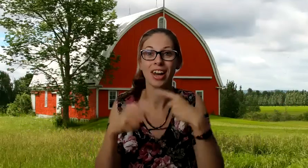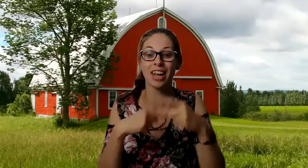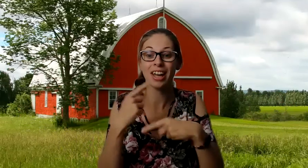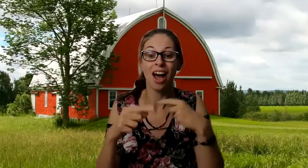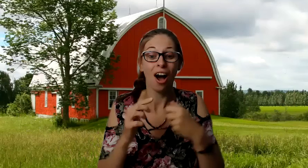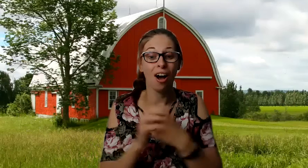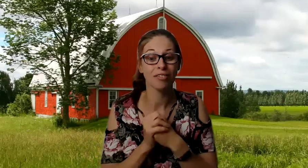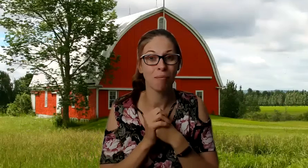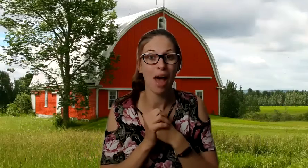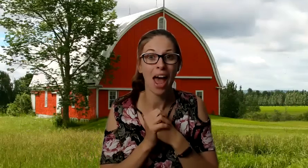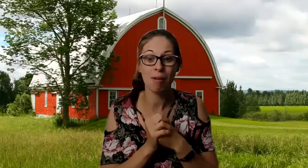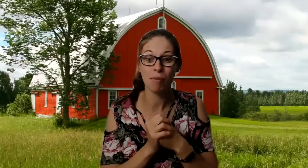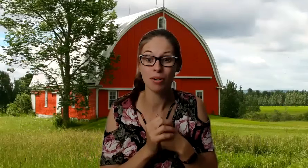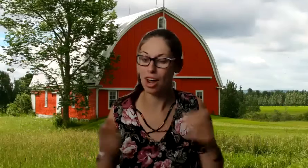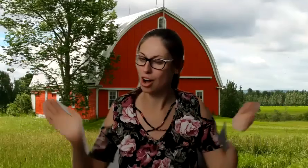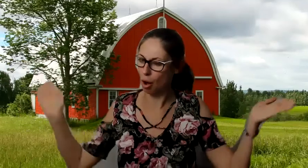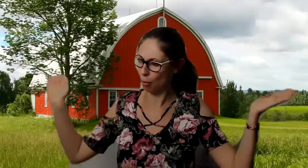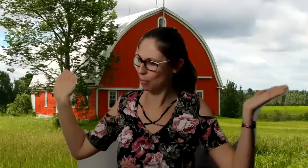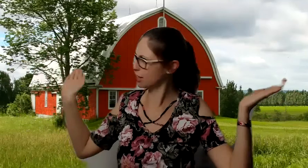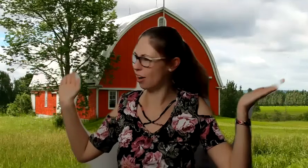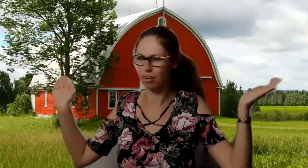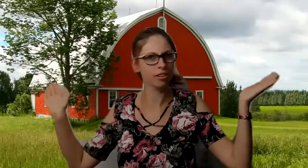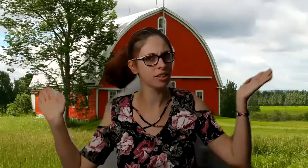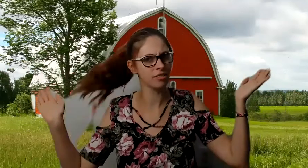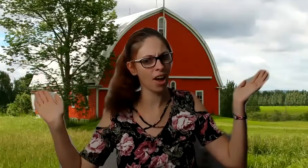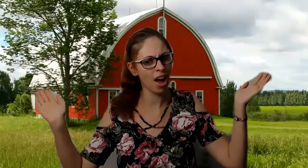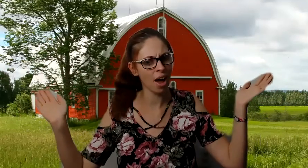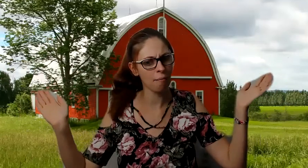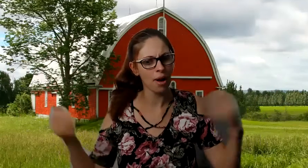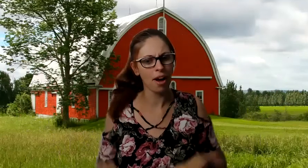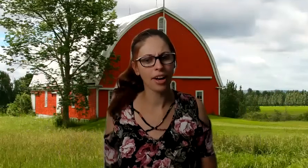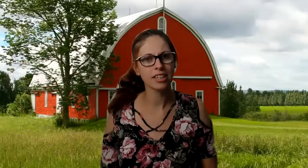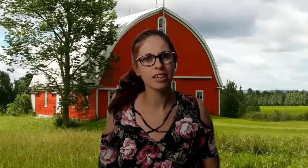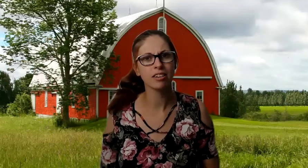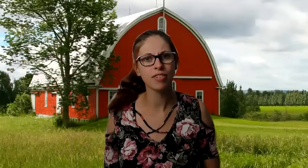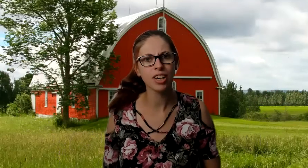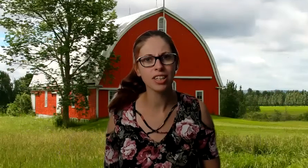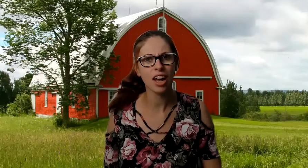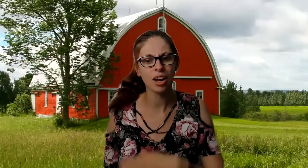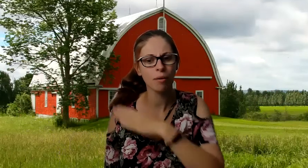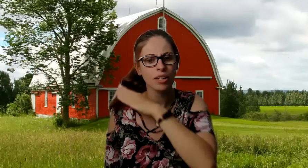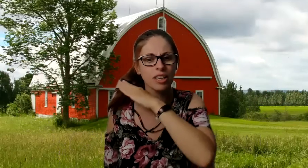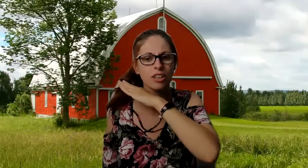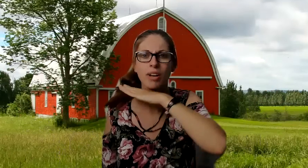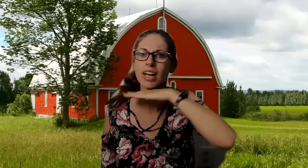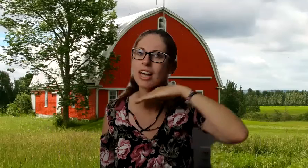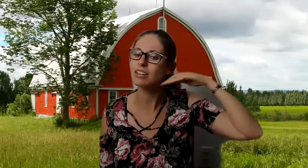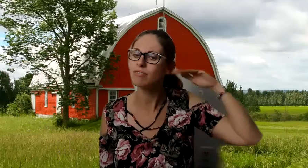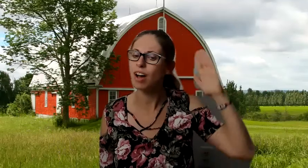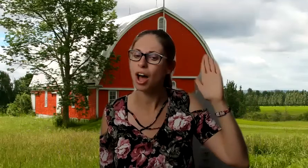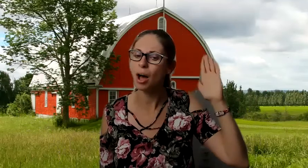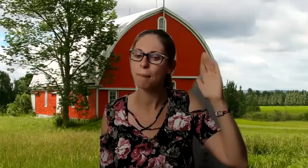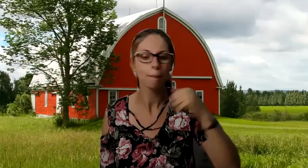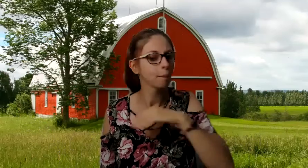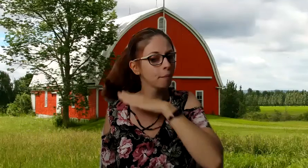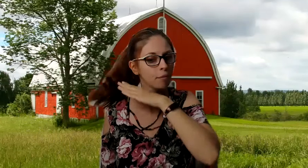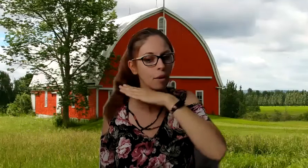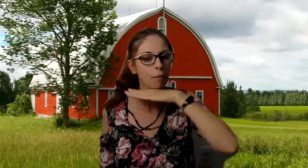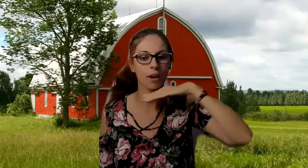signing of some animals on Old MacDonald's farm. Okay, so the first sign I want to teach you is farm. We're going